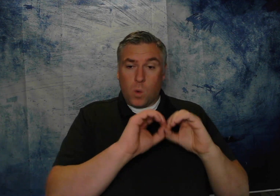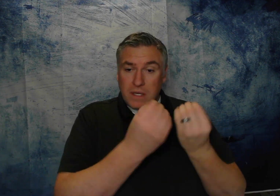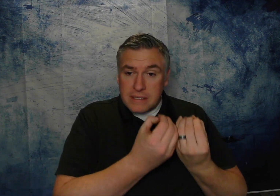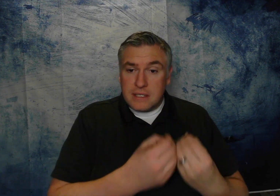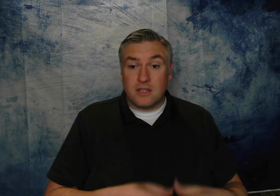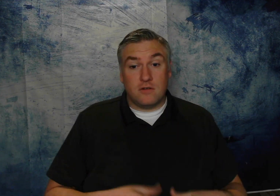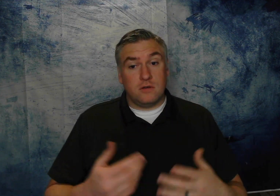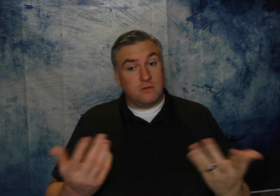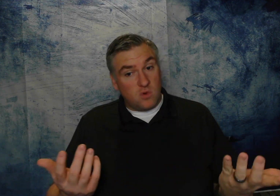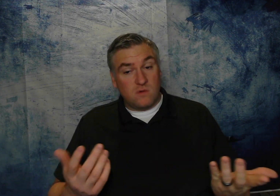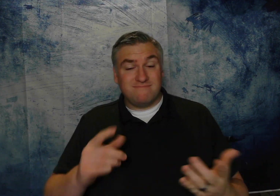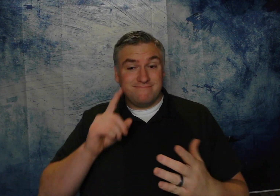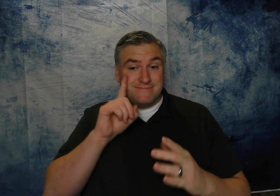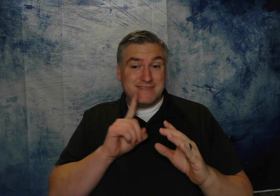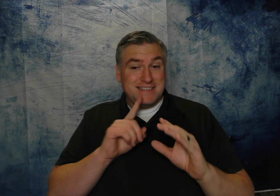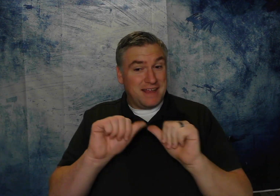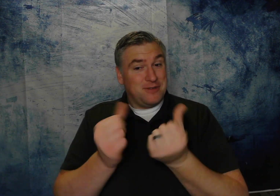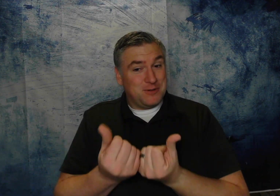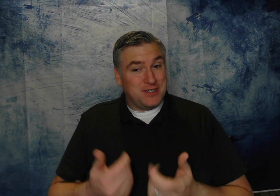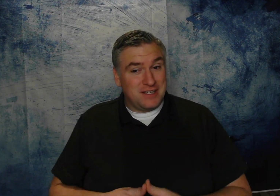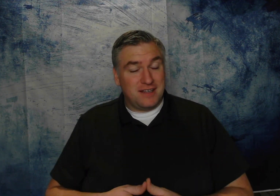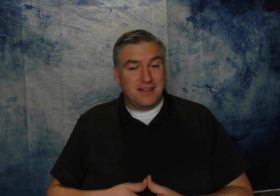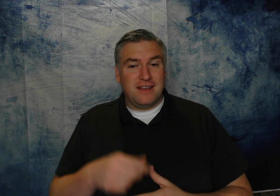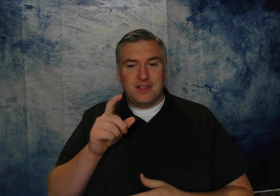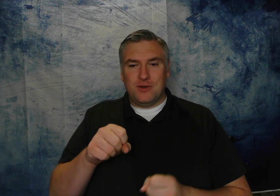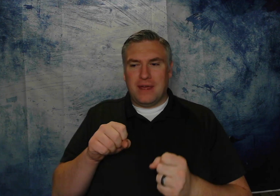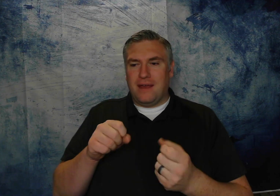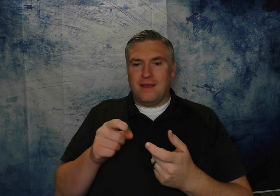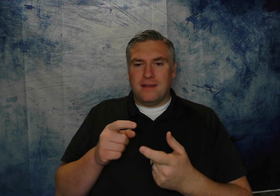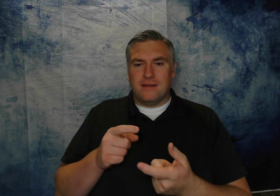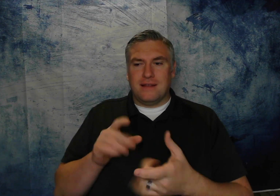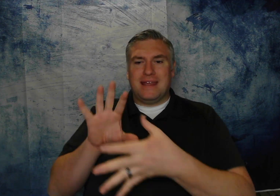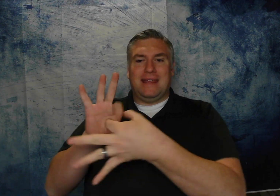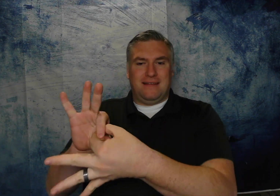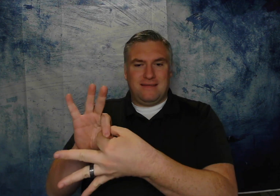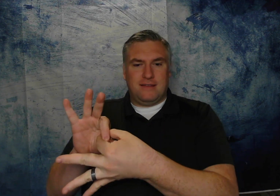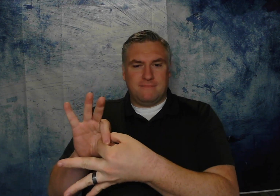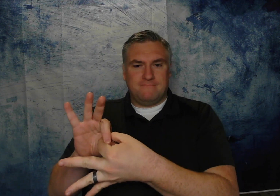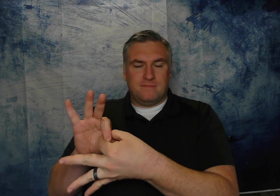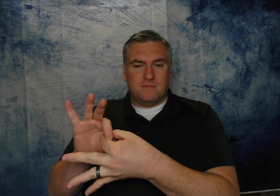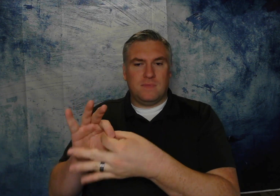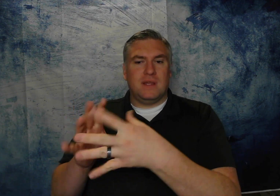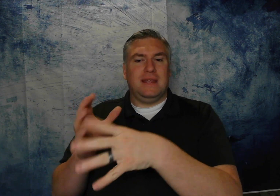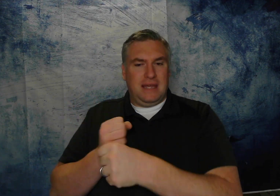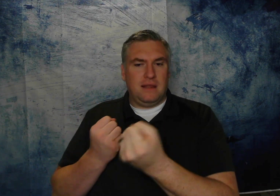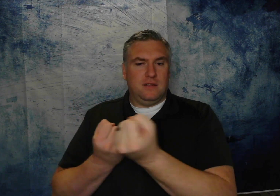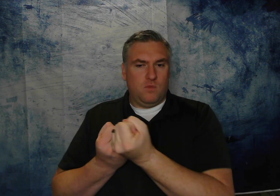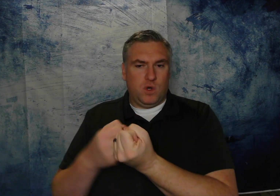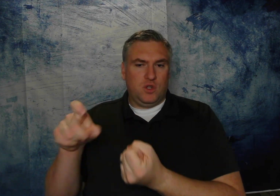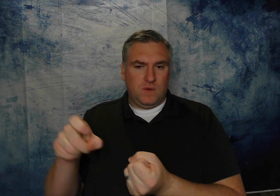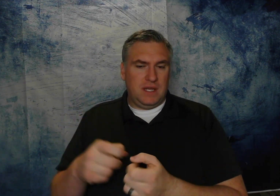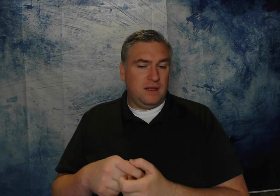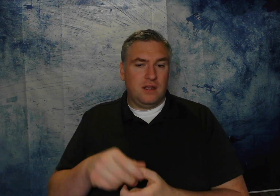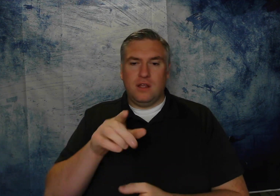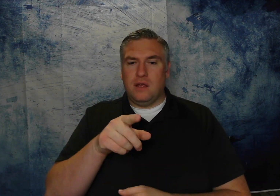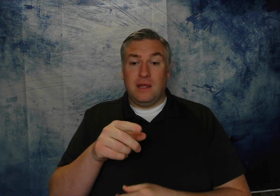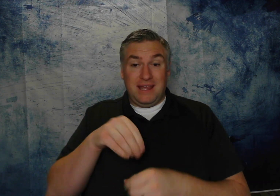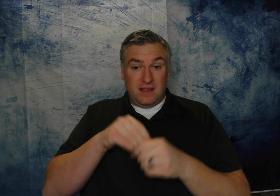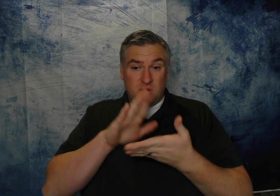an organization, maybe the Deaf Association, UAD, that you can link to and get the support you